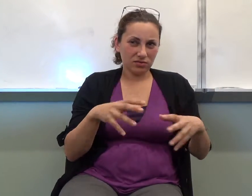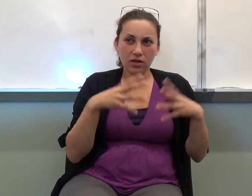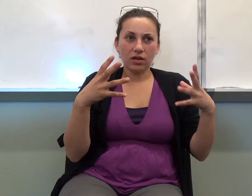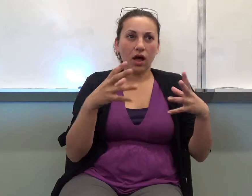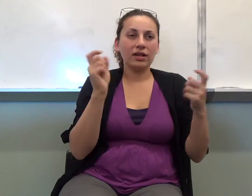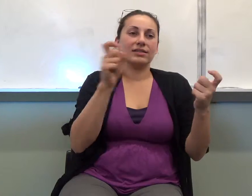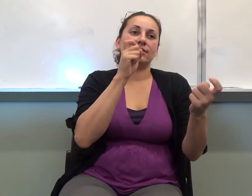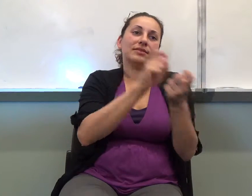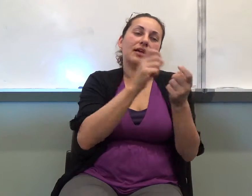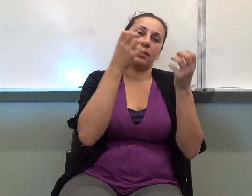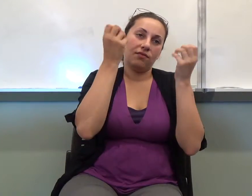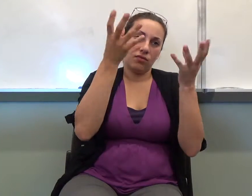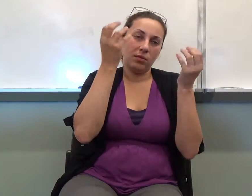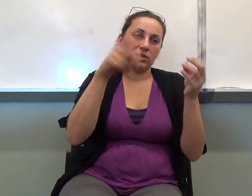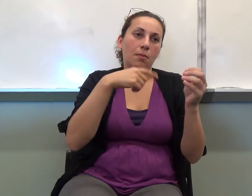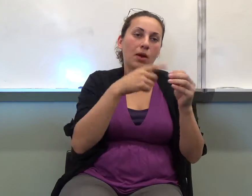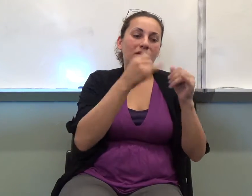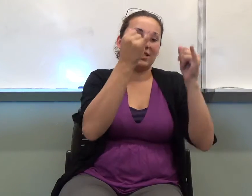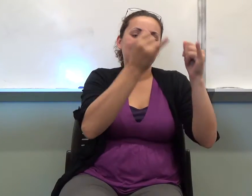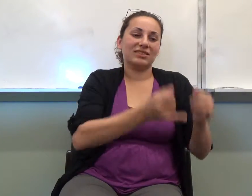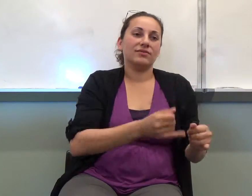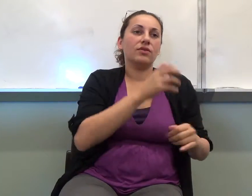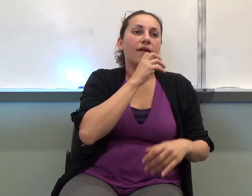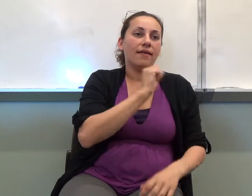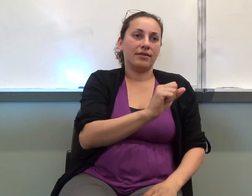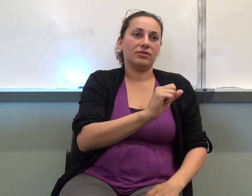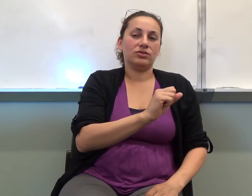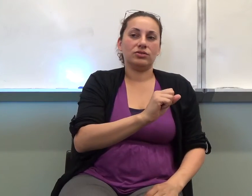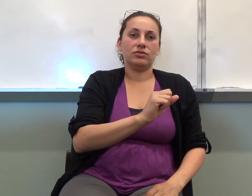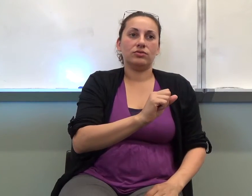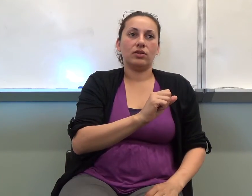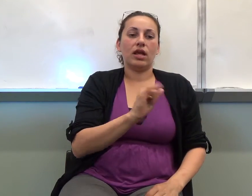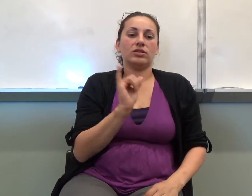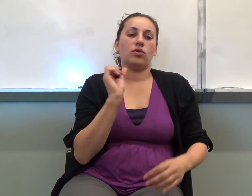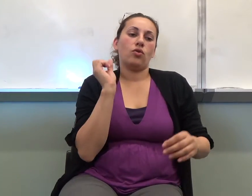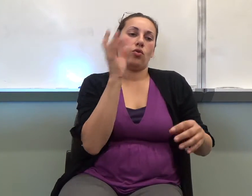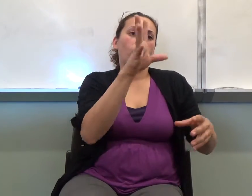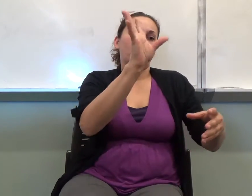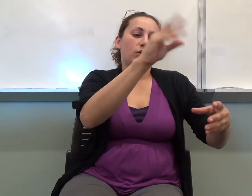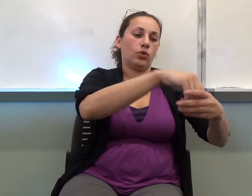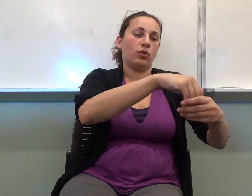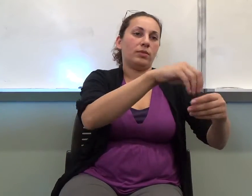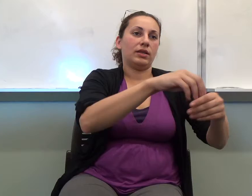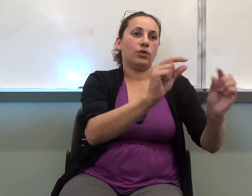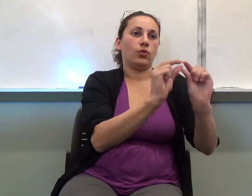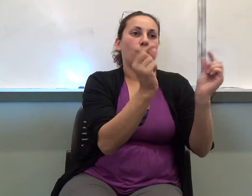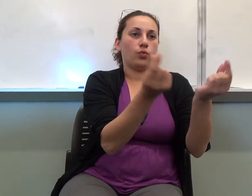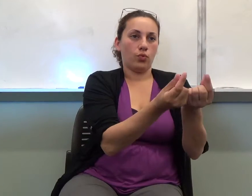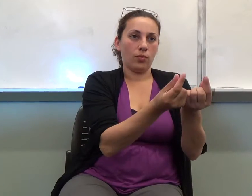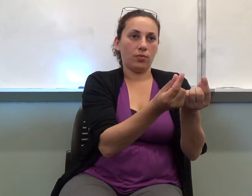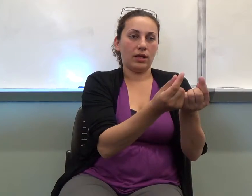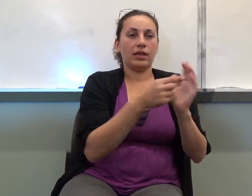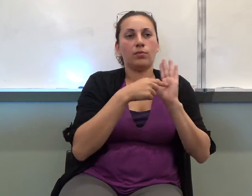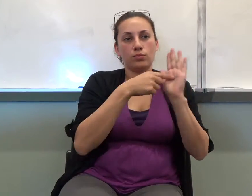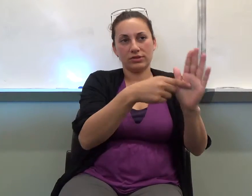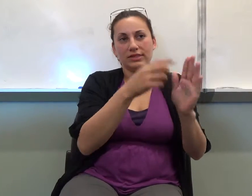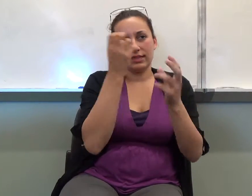about individual ages. It's throwing them into classes and then presenting the information in these